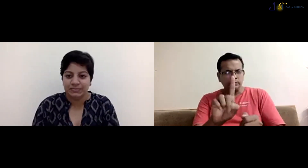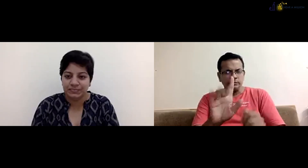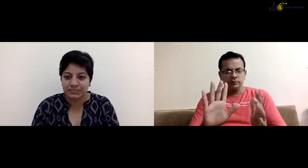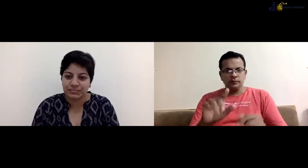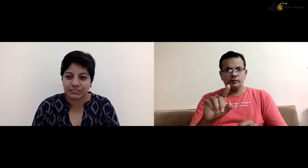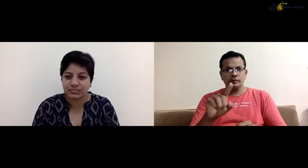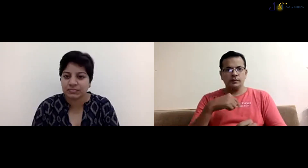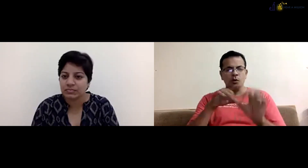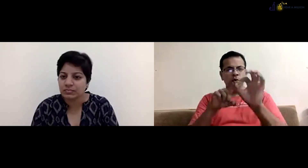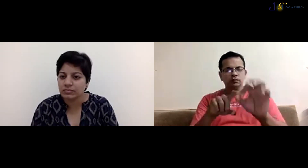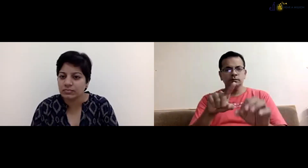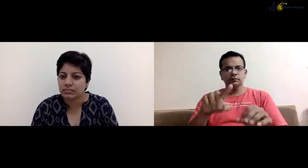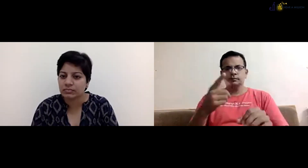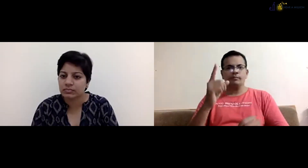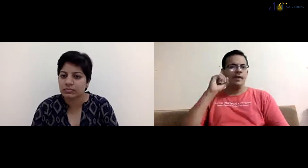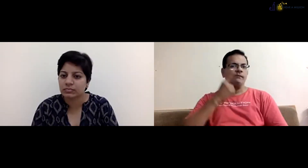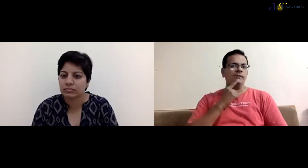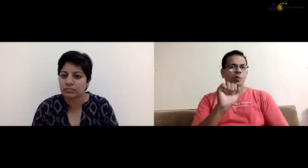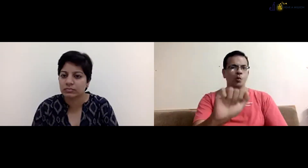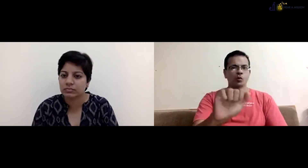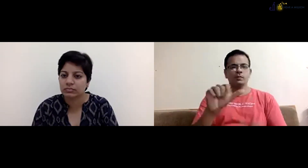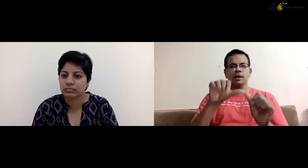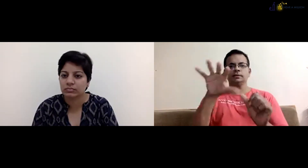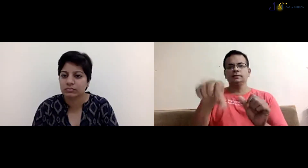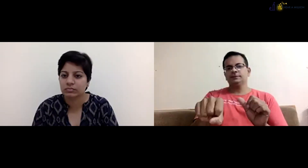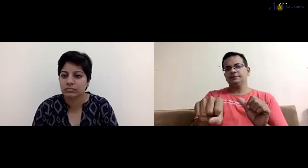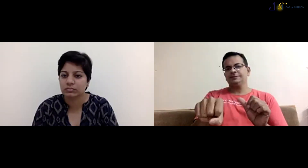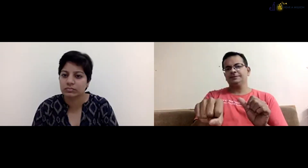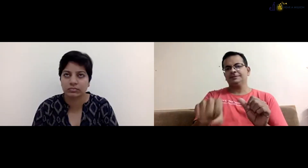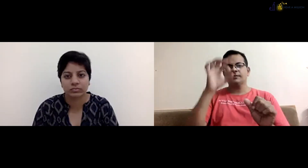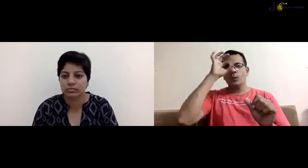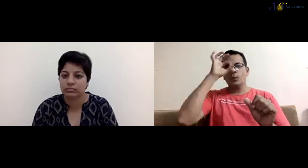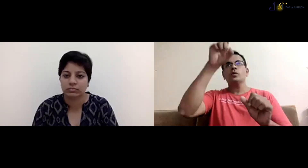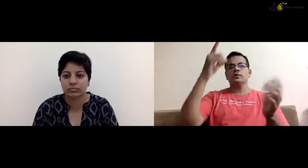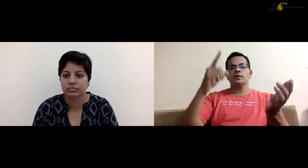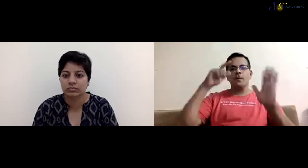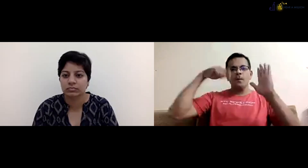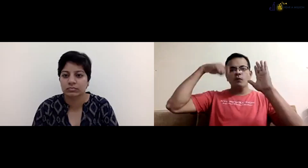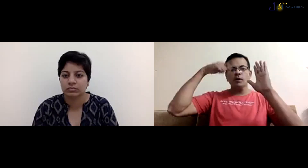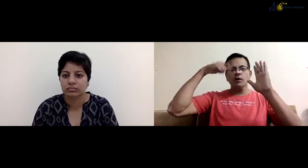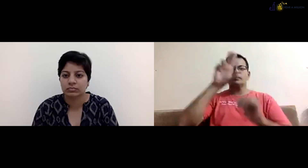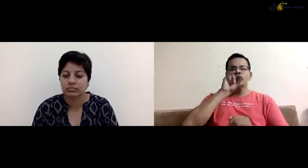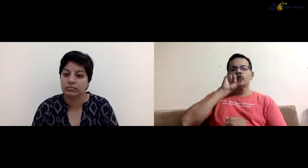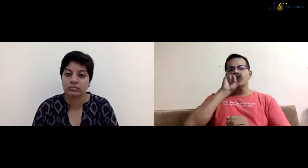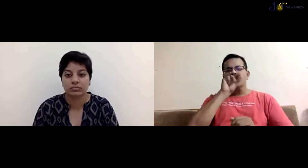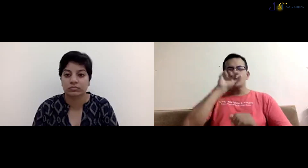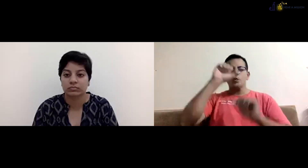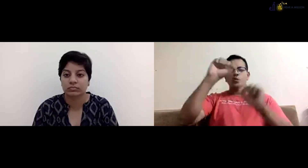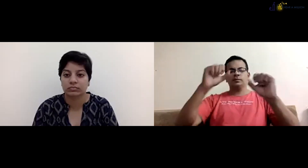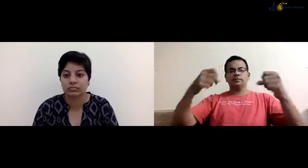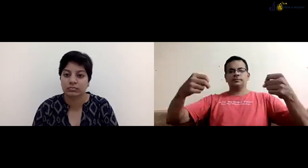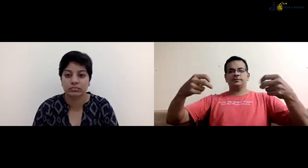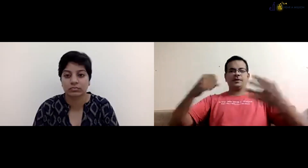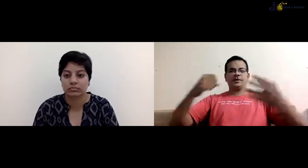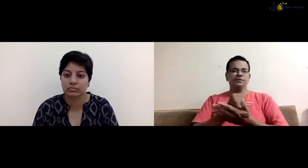make the awareness. One last thing I would like to ask you. So being a deaf person, you talk about the accessibility, right?